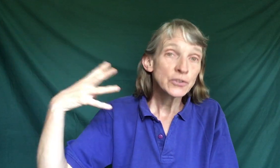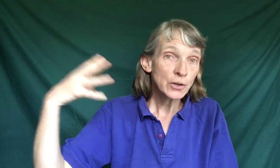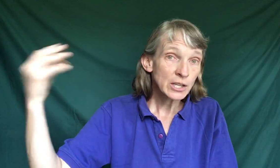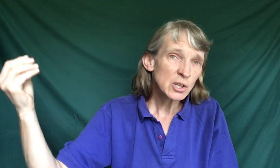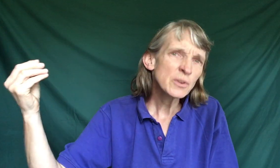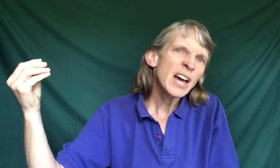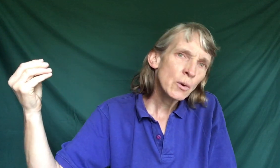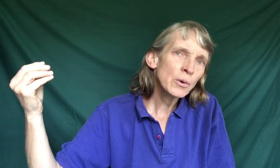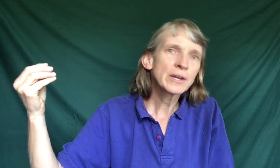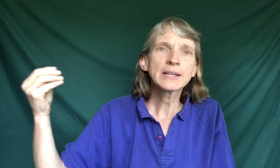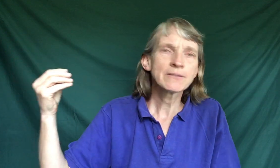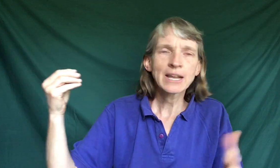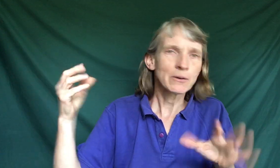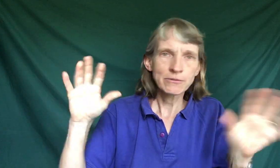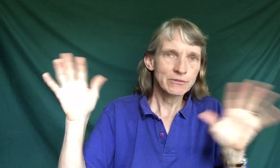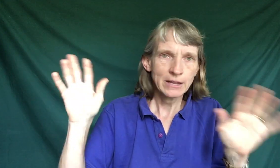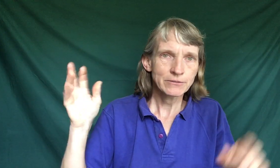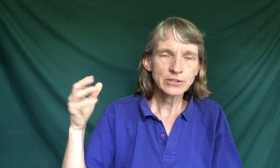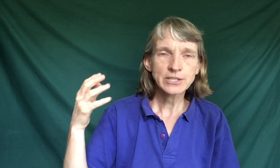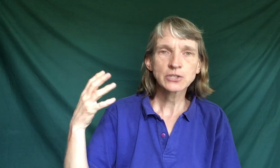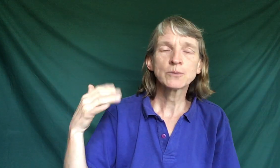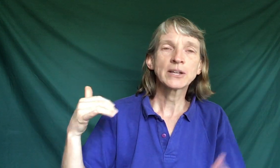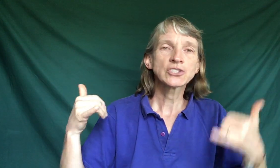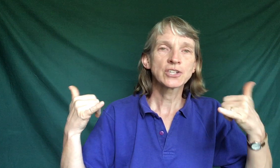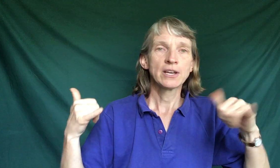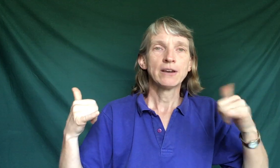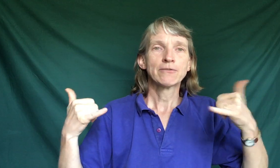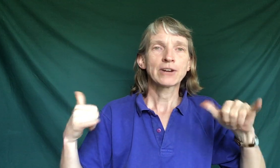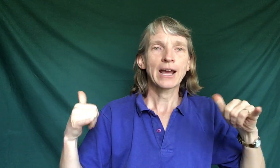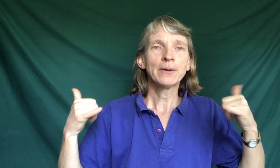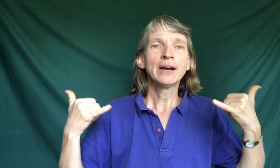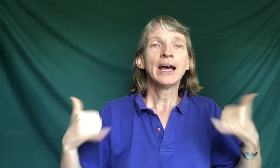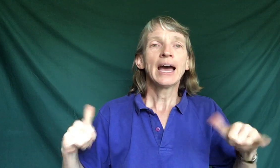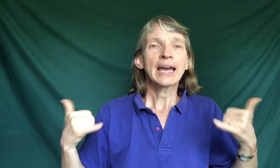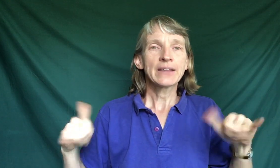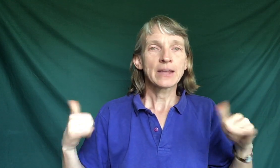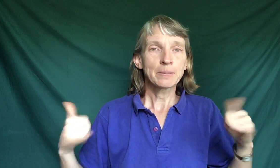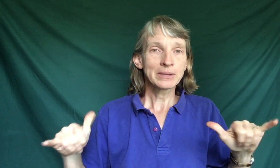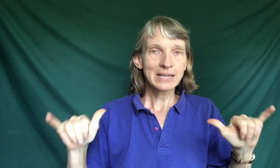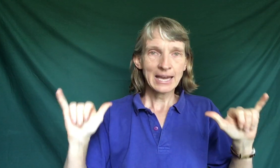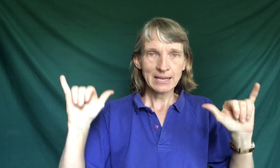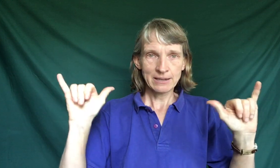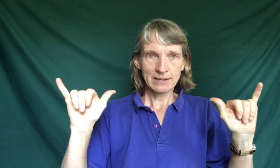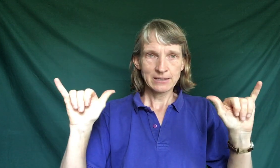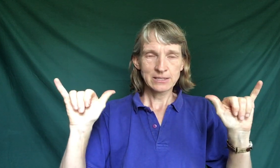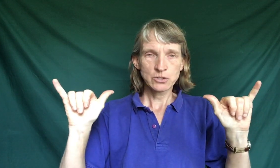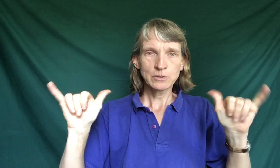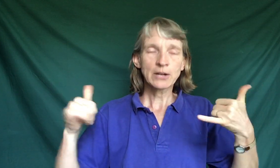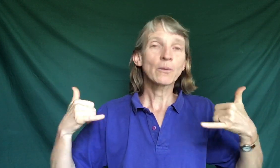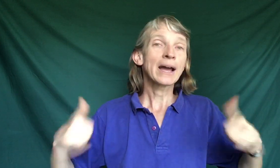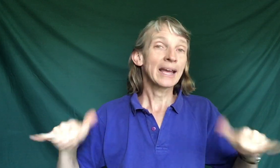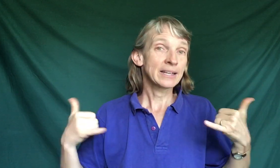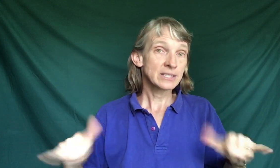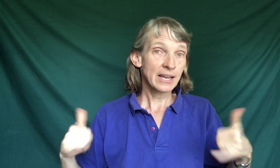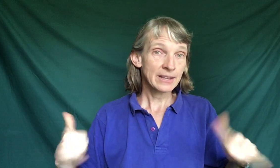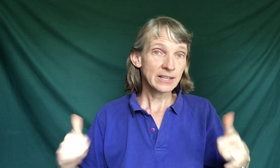you can include that, or you can leave it out if that feels like too much for now. And then play, two-letter Y hands, and they